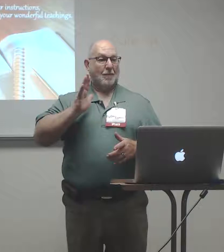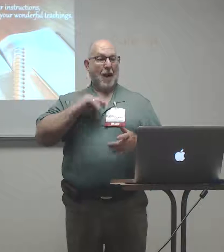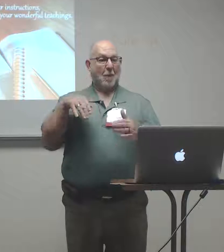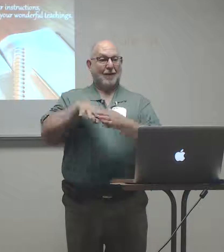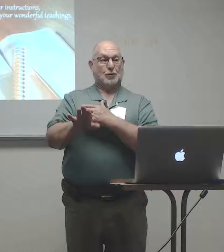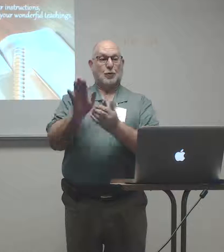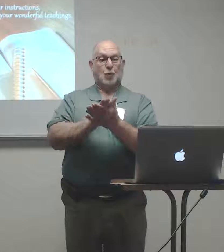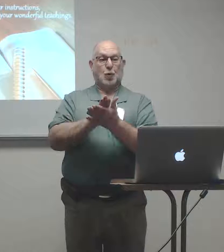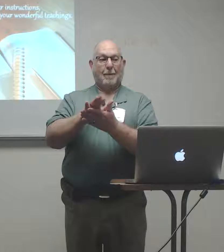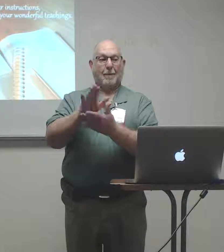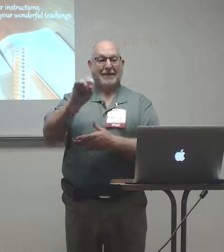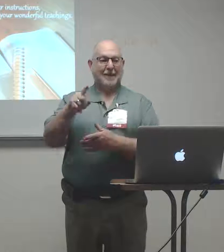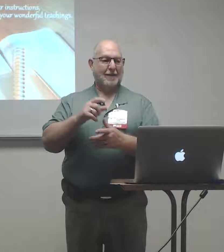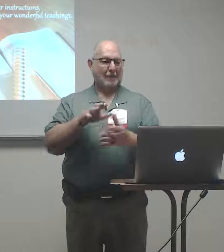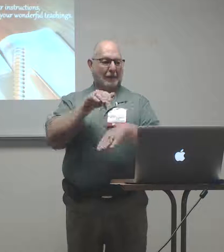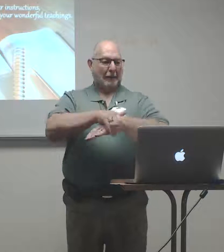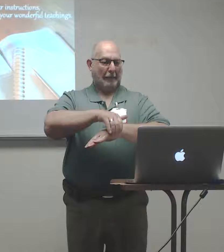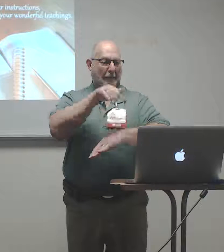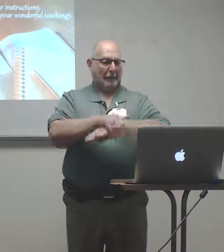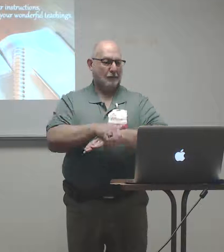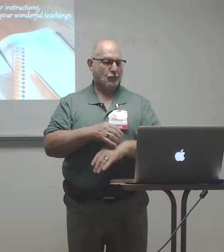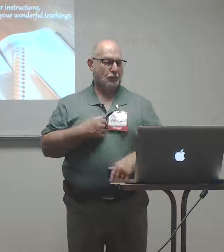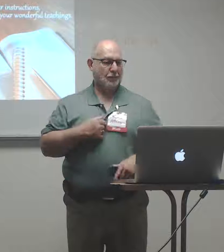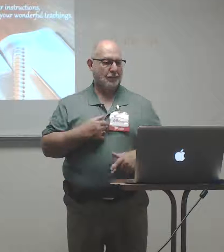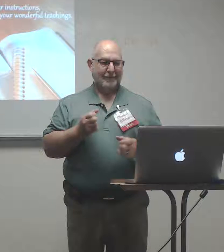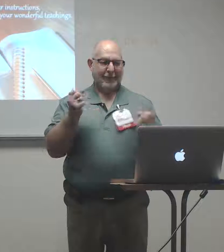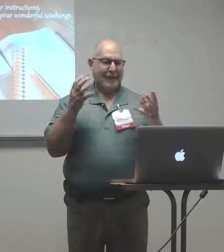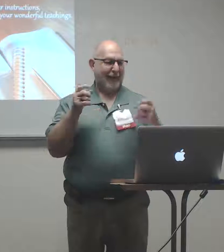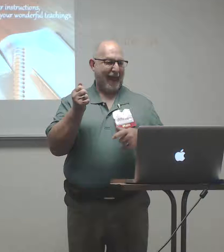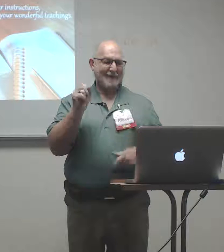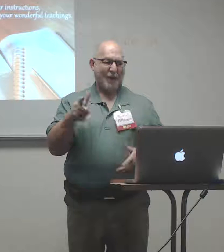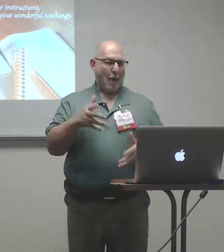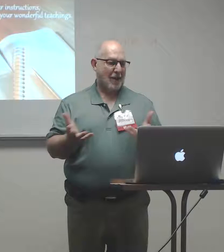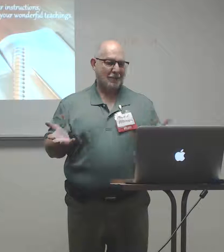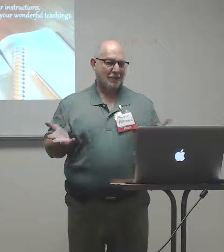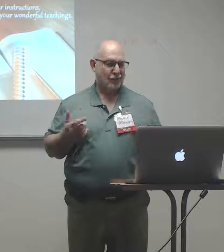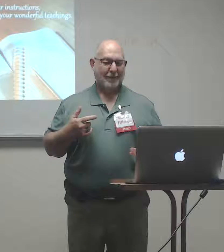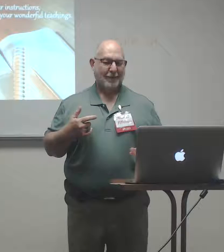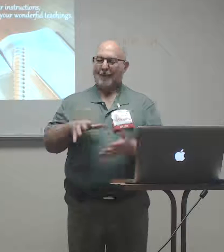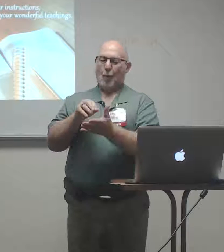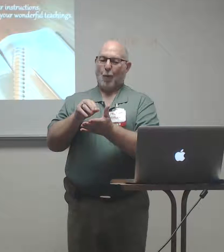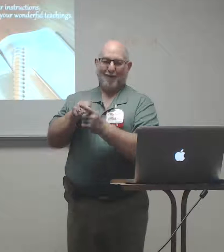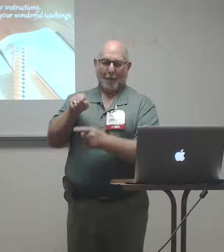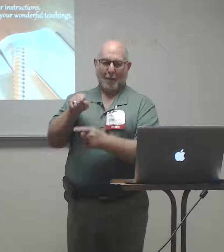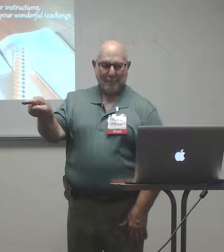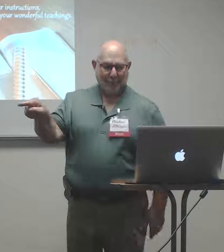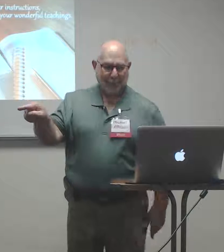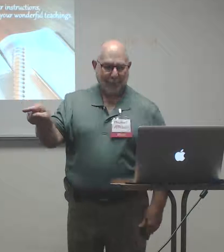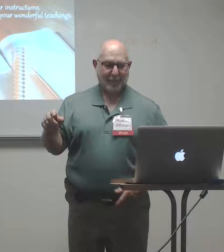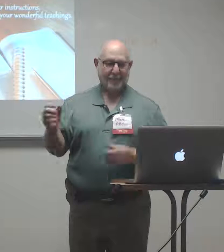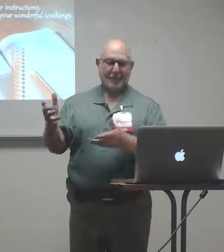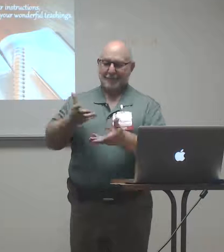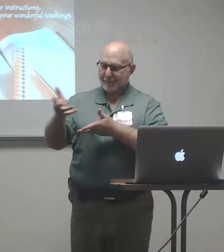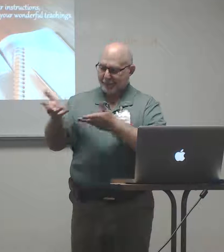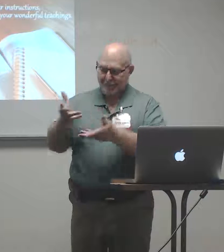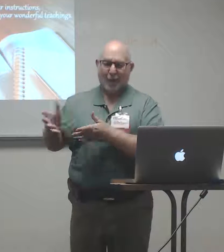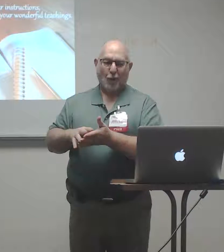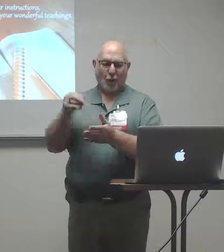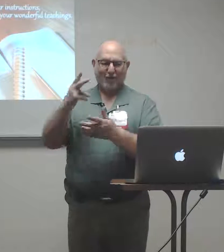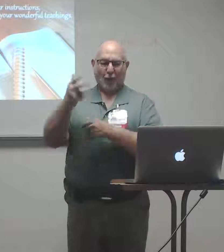deaf people go in that direction. I'm very English. I'm not as much ASL. All my ASL I really learned